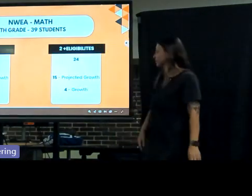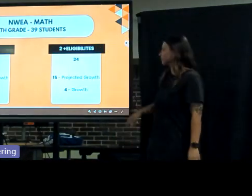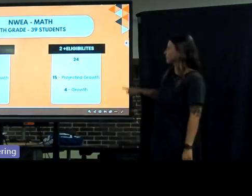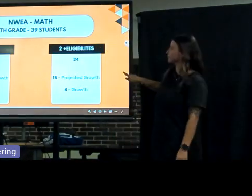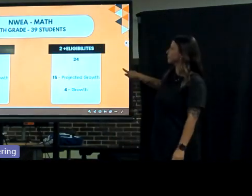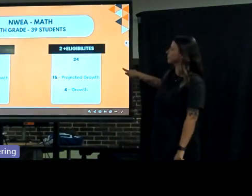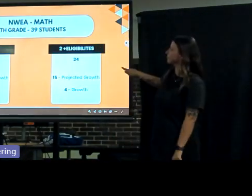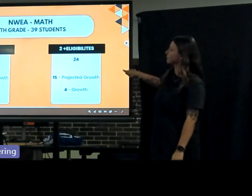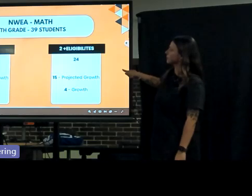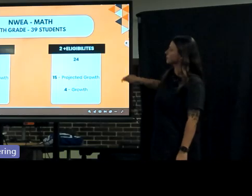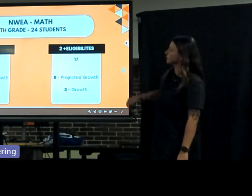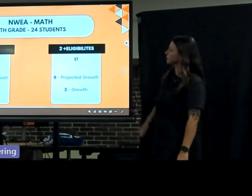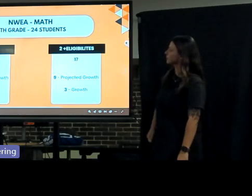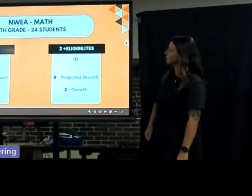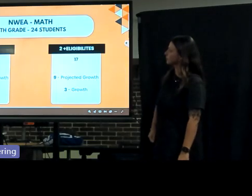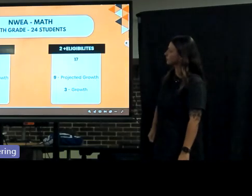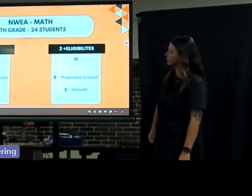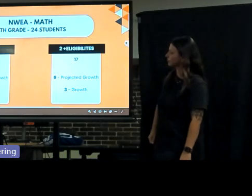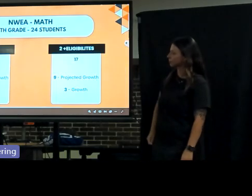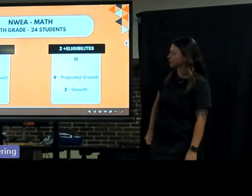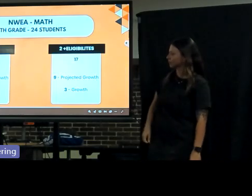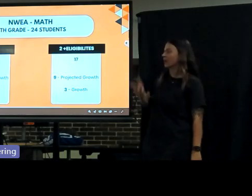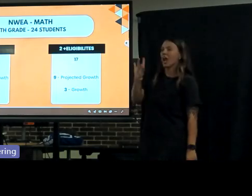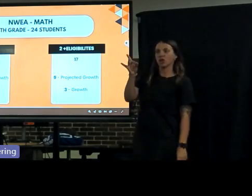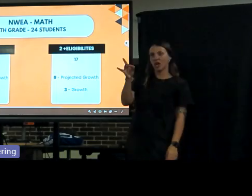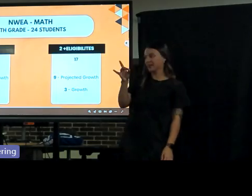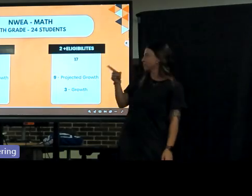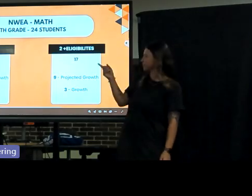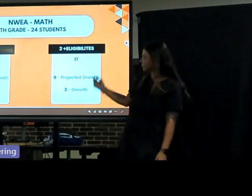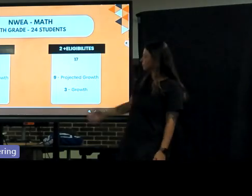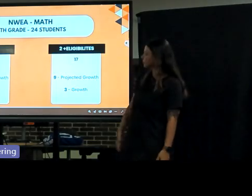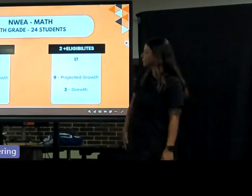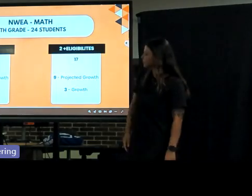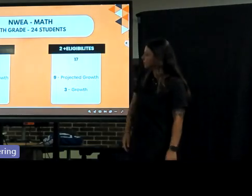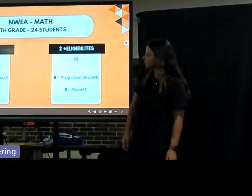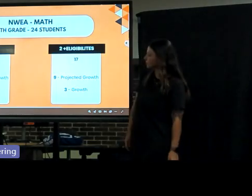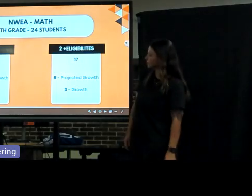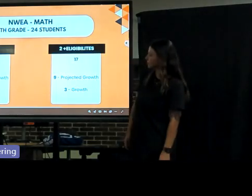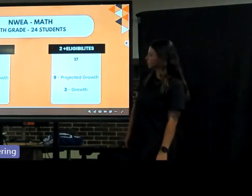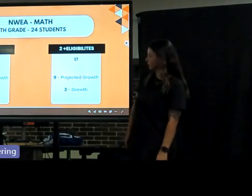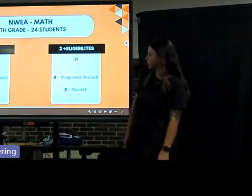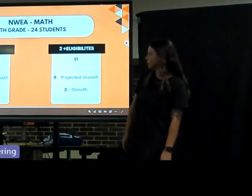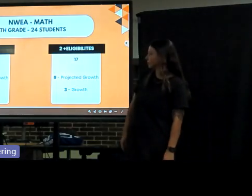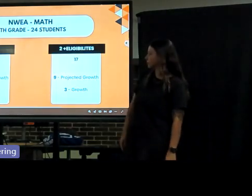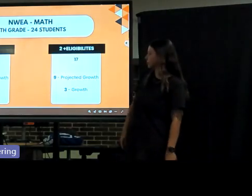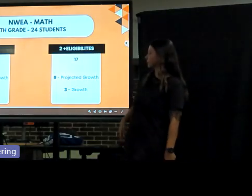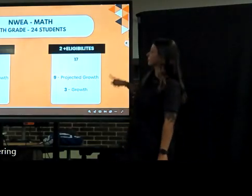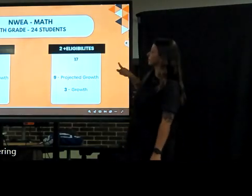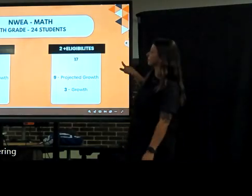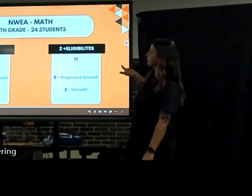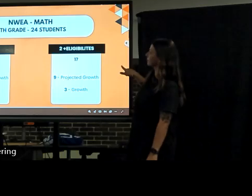mood. We'll discuss a little bit more about that later. This is a capture of 8th grade.